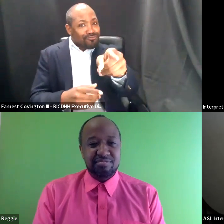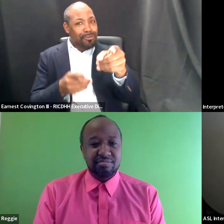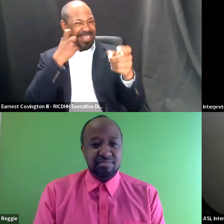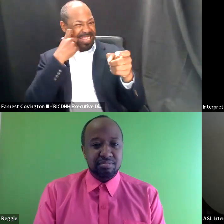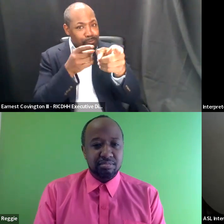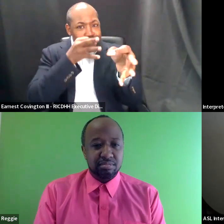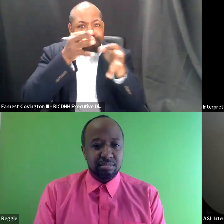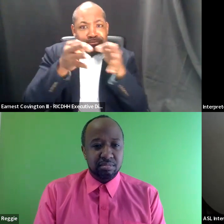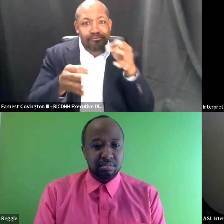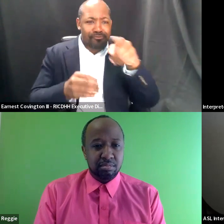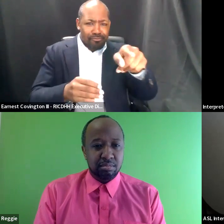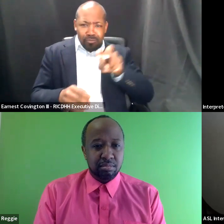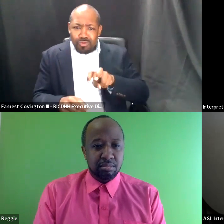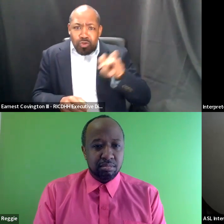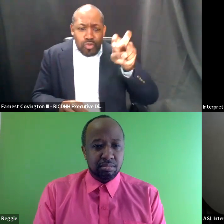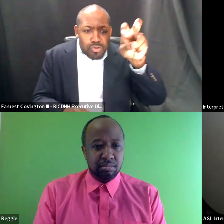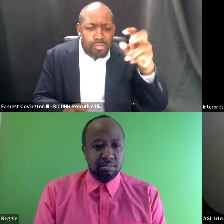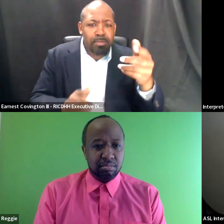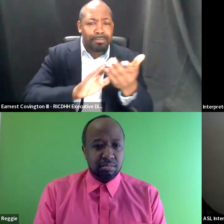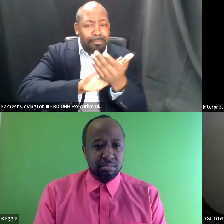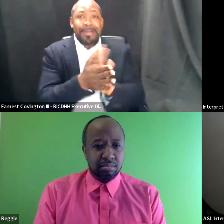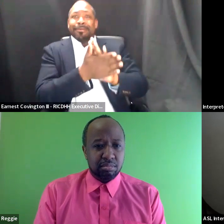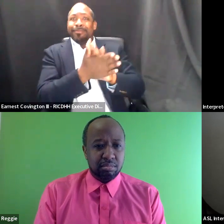see that you have that quality.